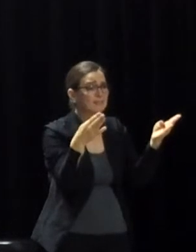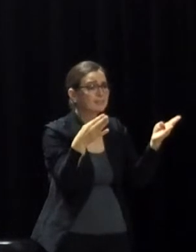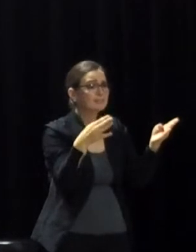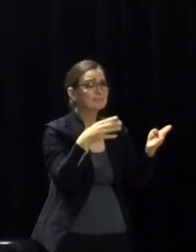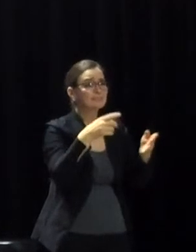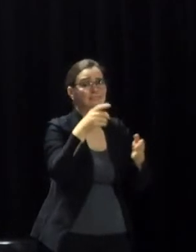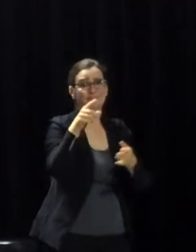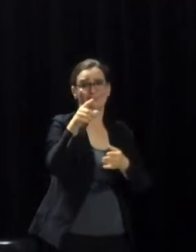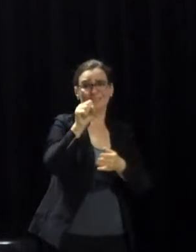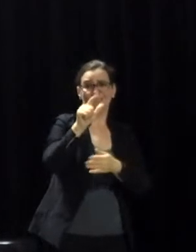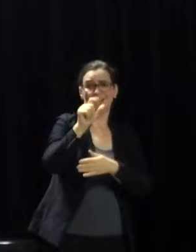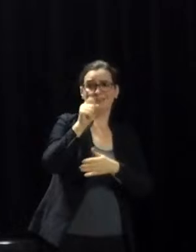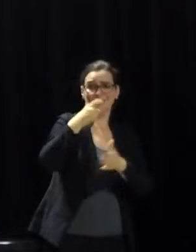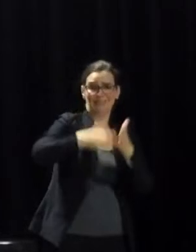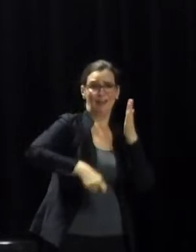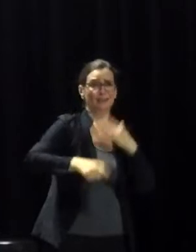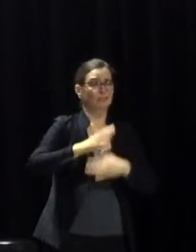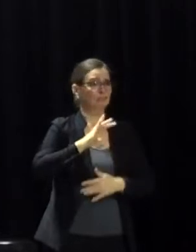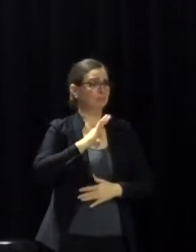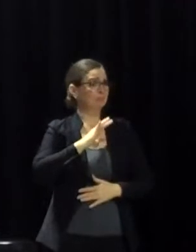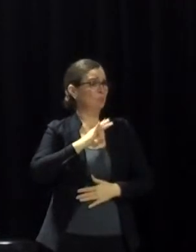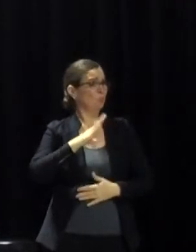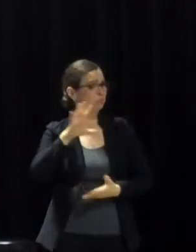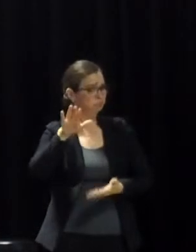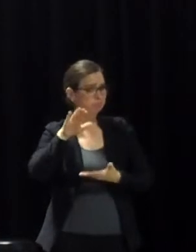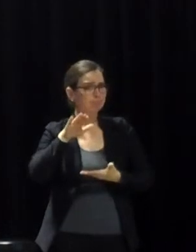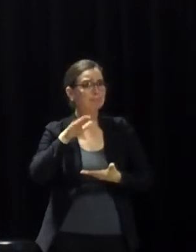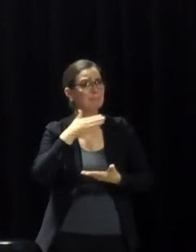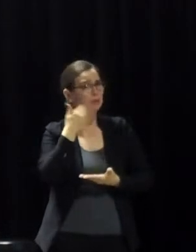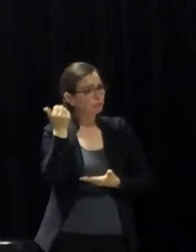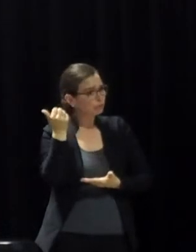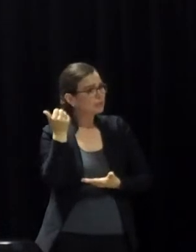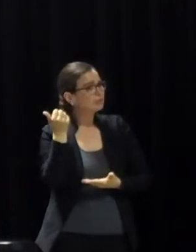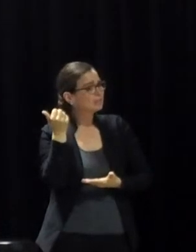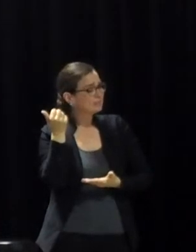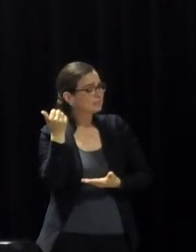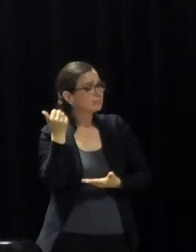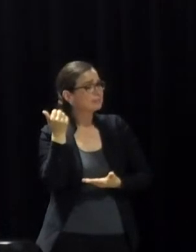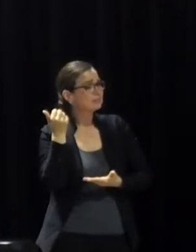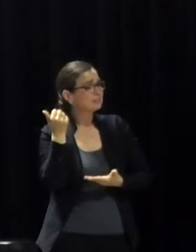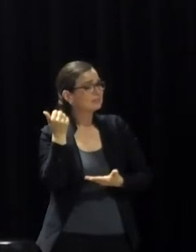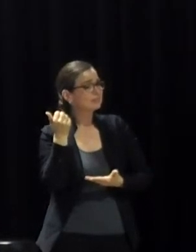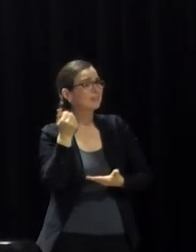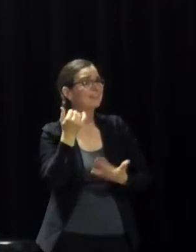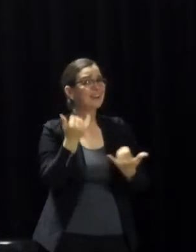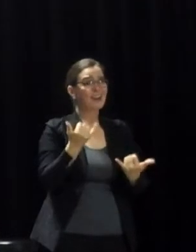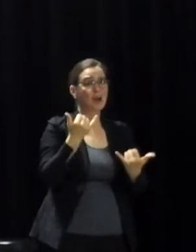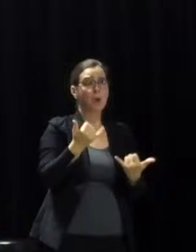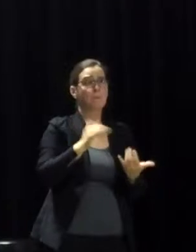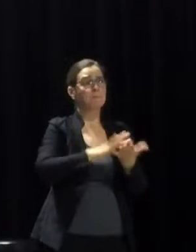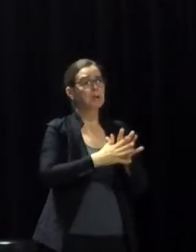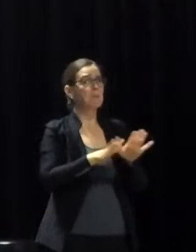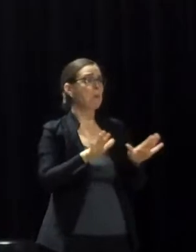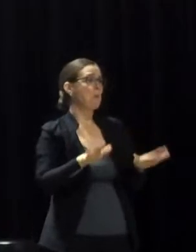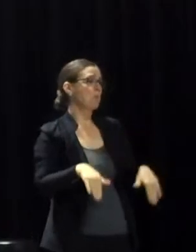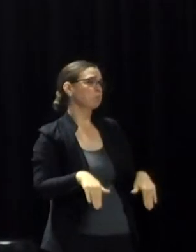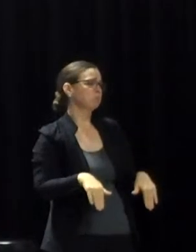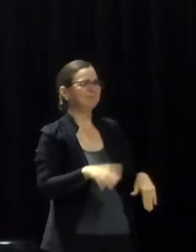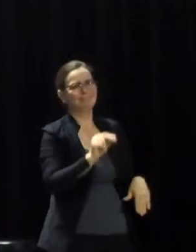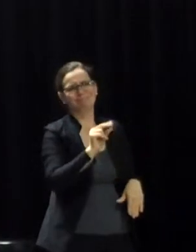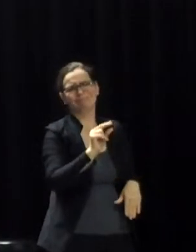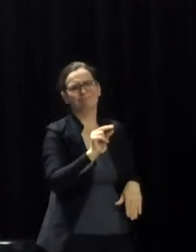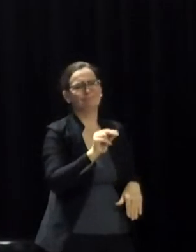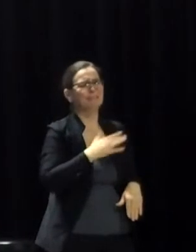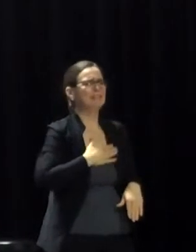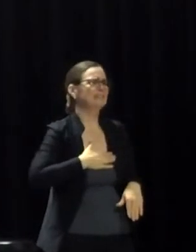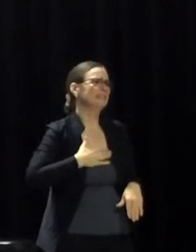we let our guard down, things can go the other way very quickly. And so it's just about re-engaging. Let's